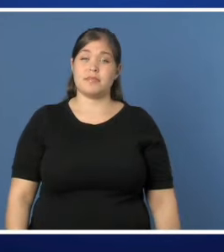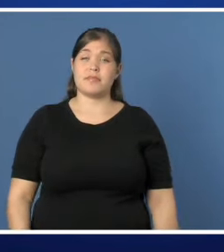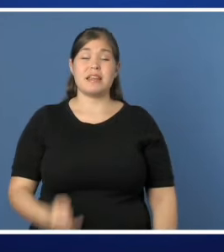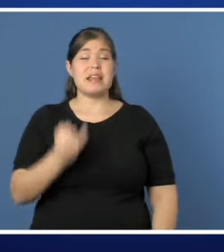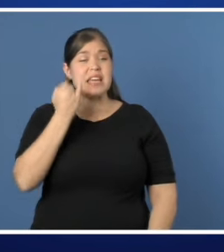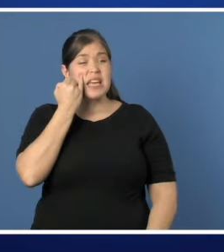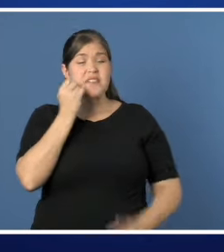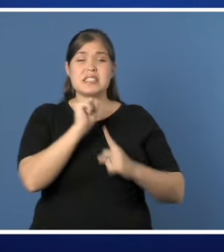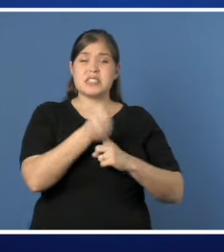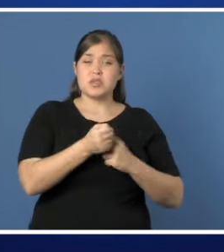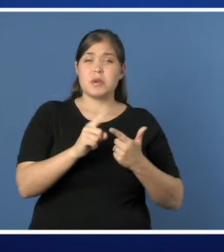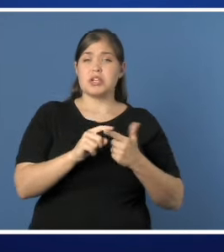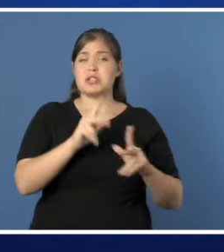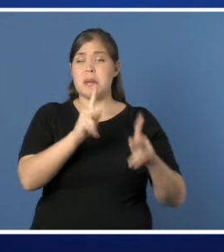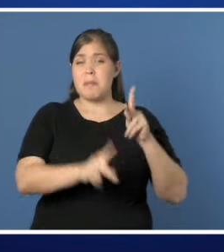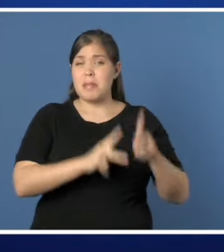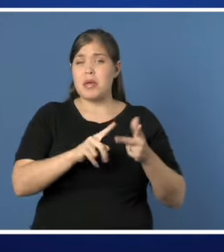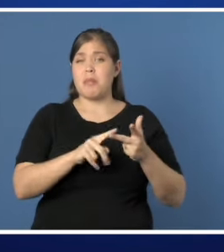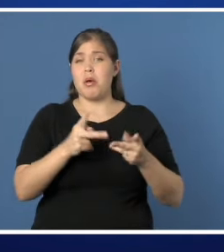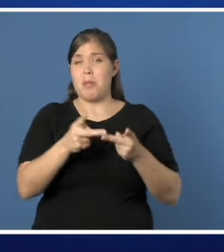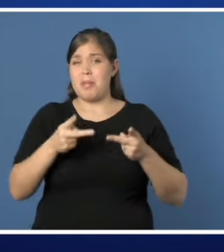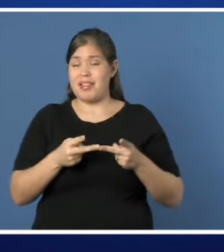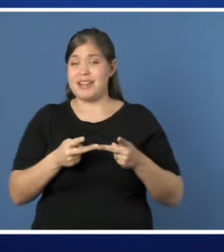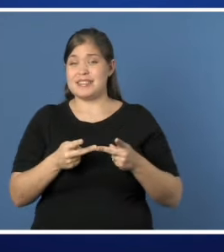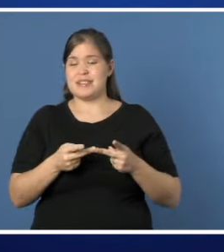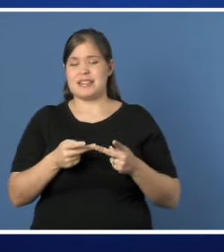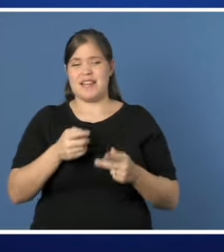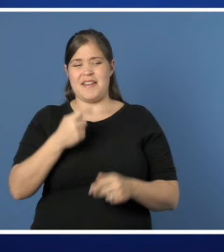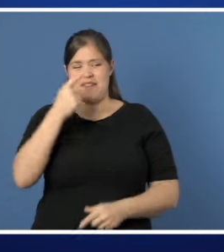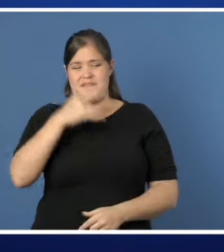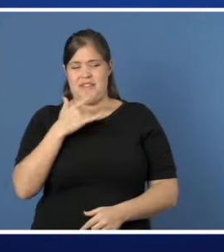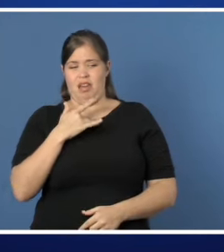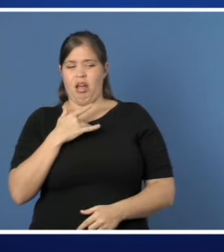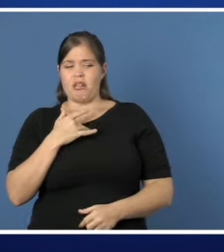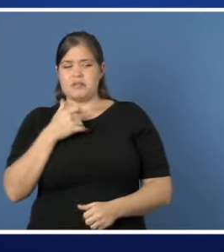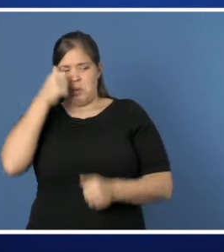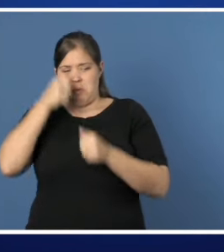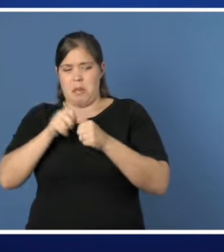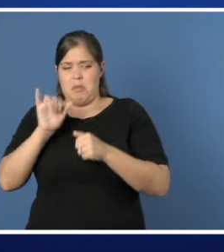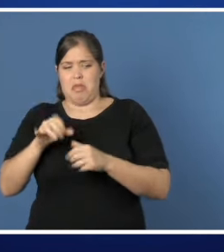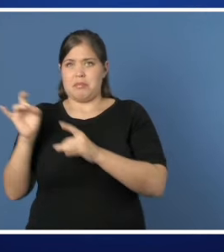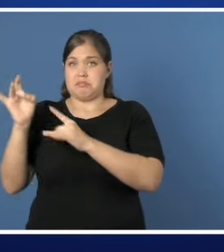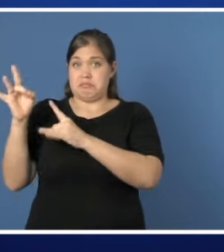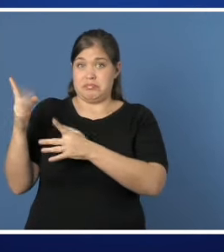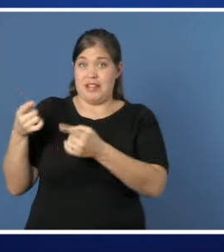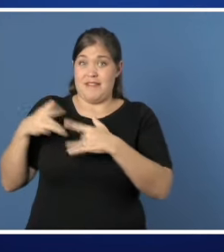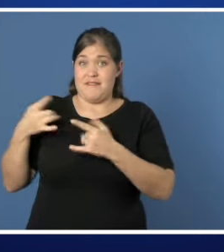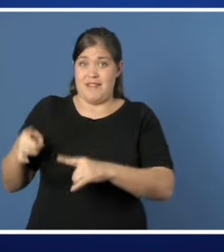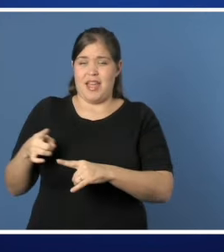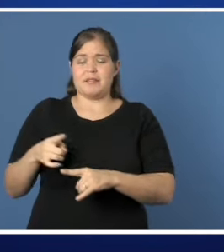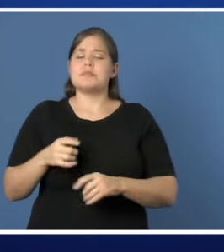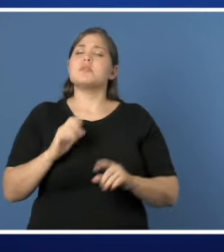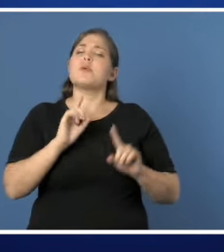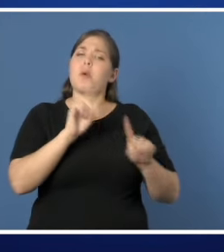Do not shy away from situations, people, and places that remind you of the trauma